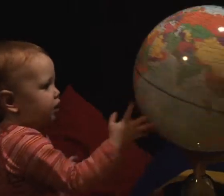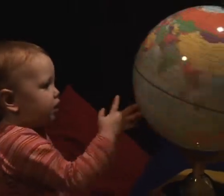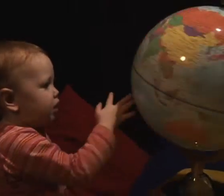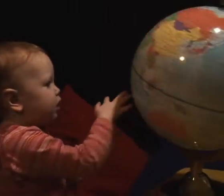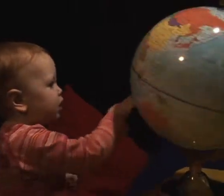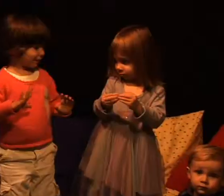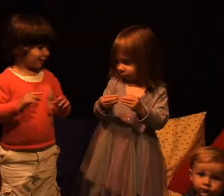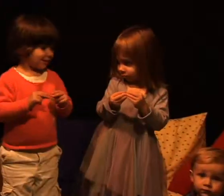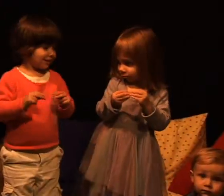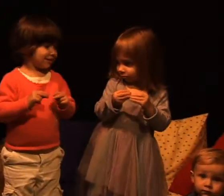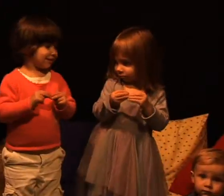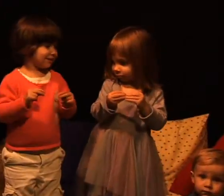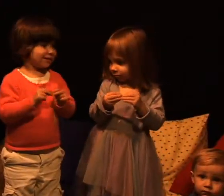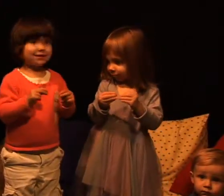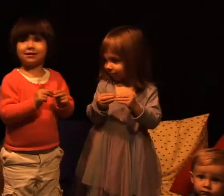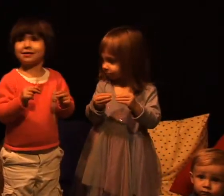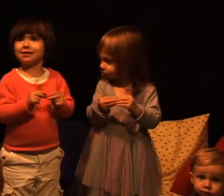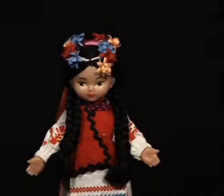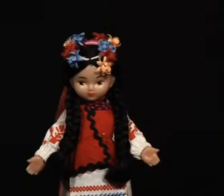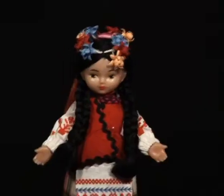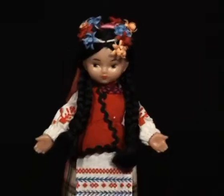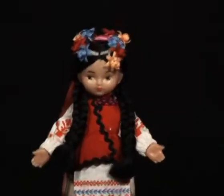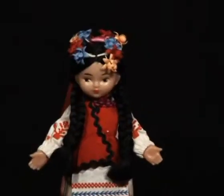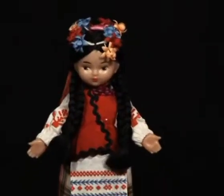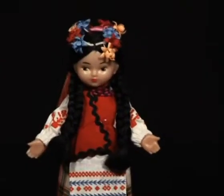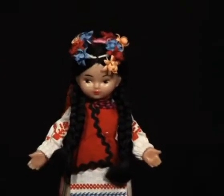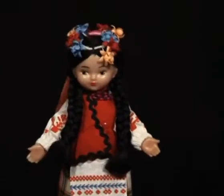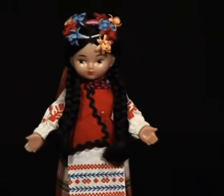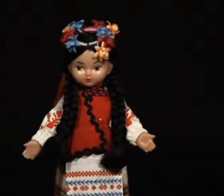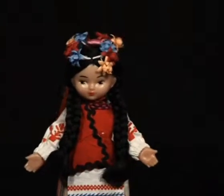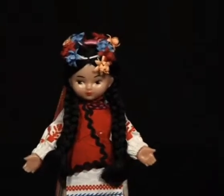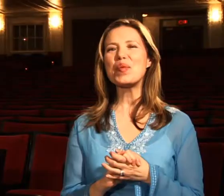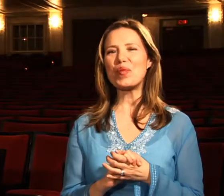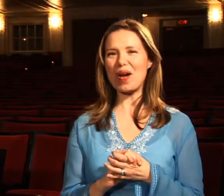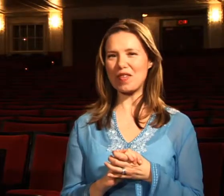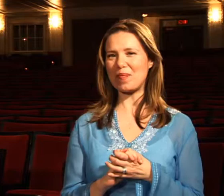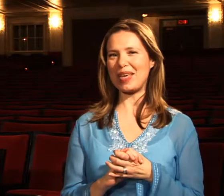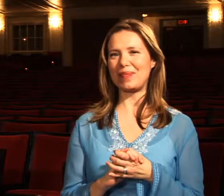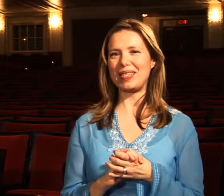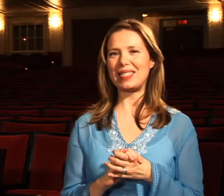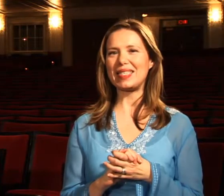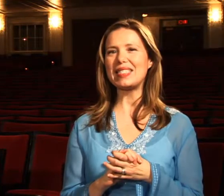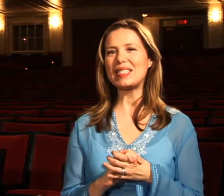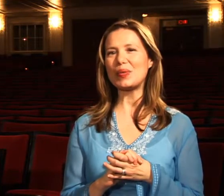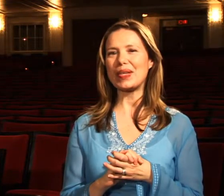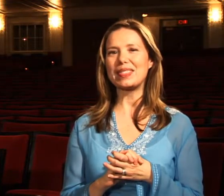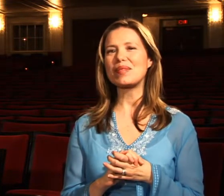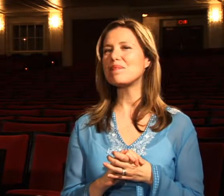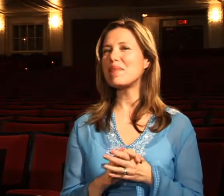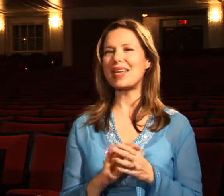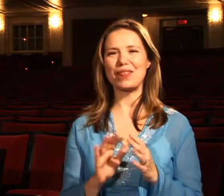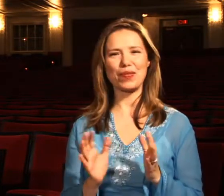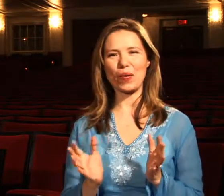your baby to the multilingual, multicultural world around us. Bravo Babies integrates many forms